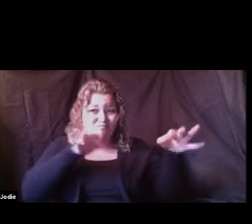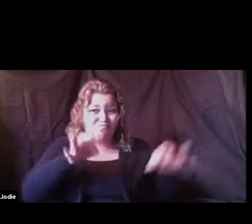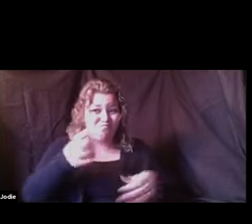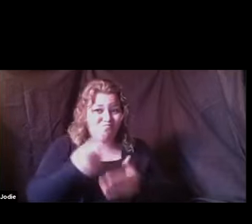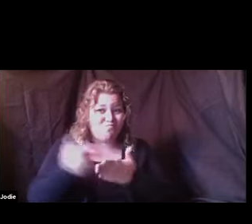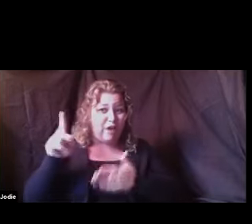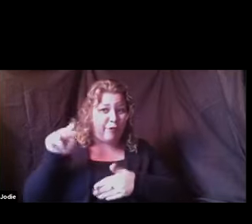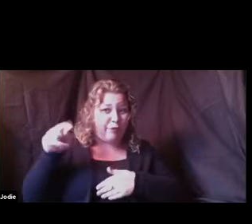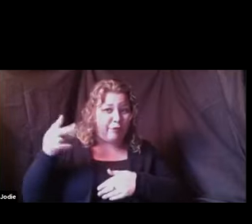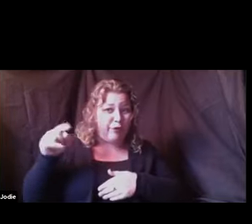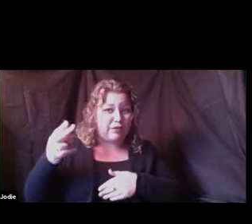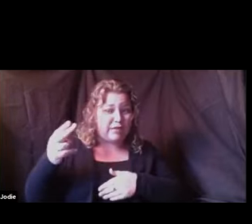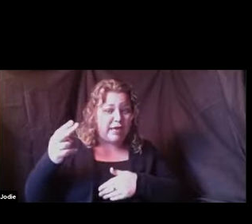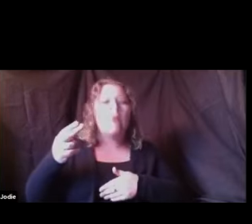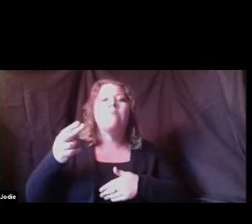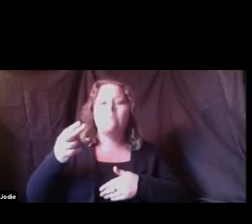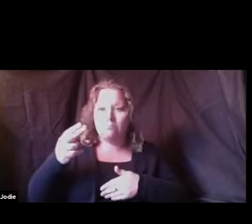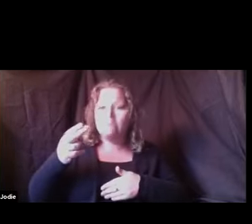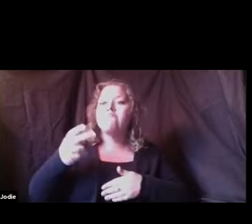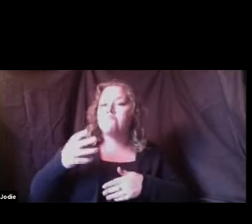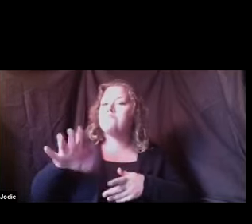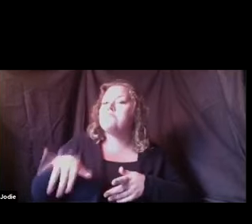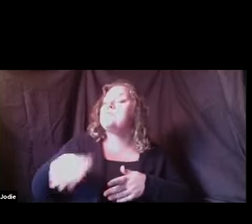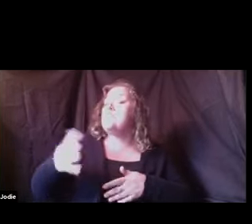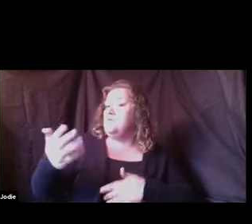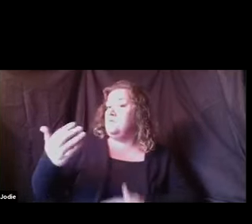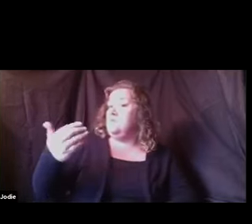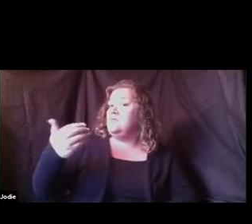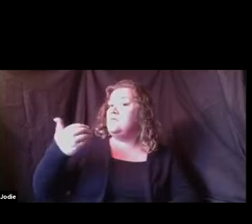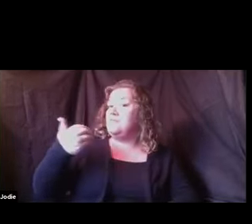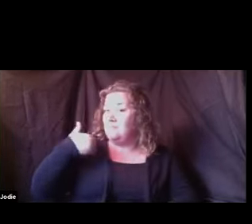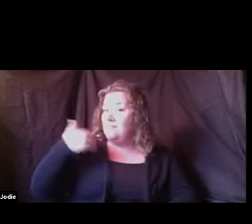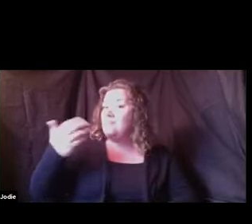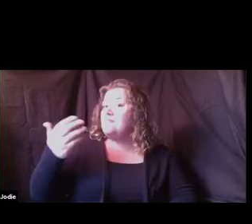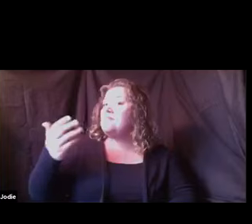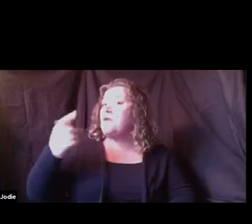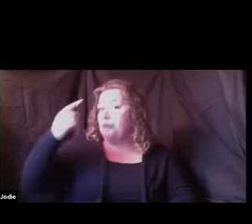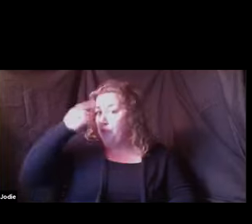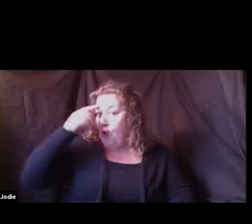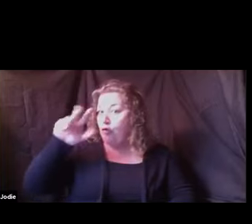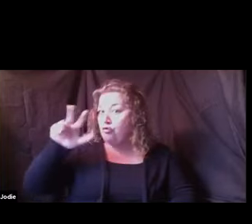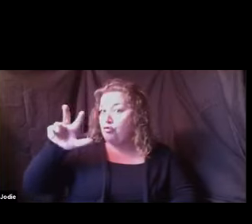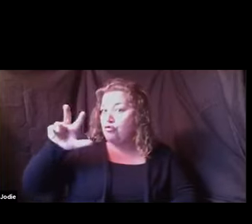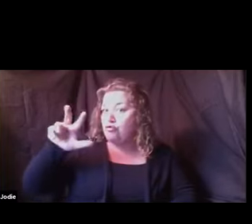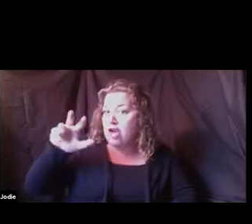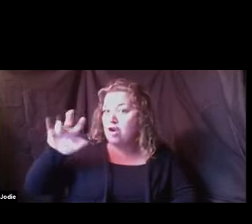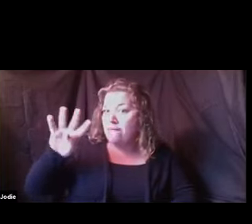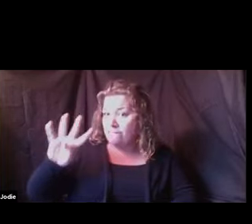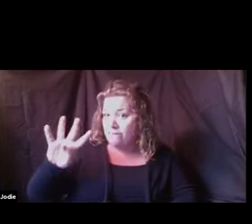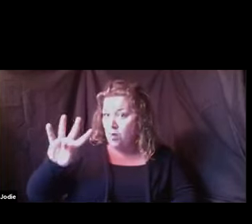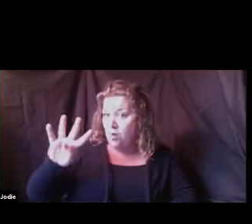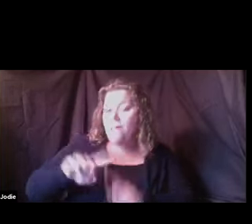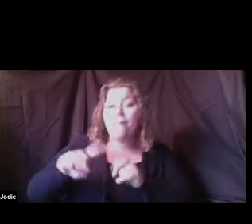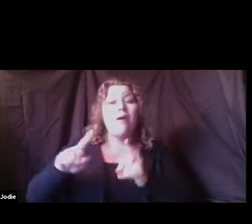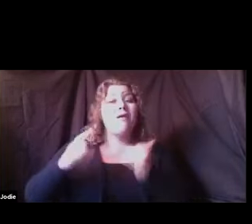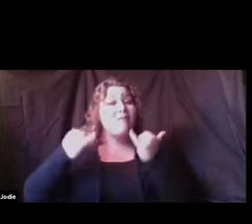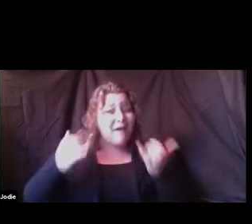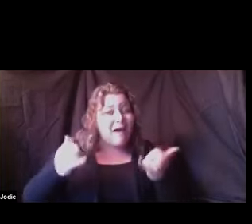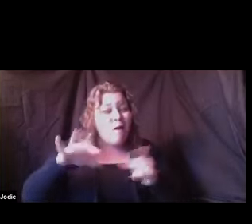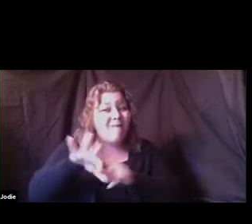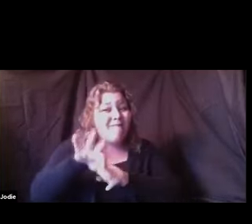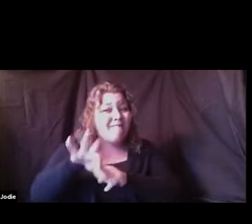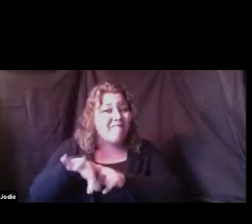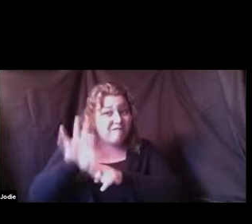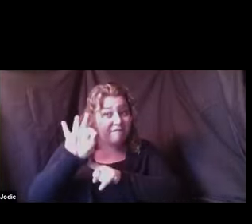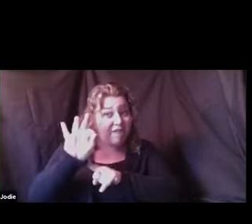We previously thought it was 304. According to the National Guard records, the total number of tests that we were able